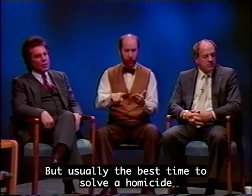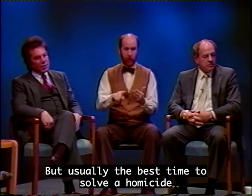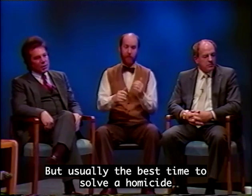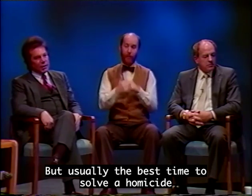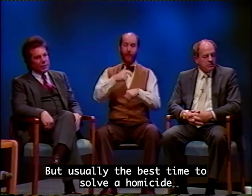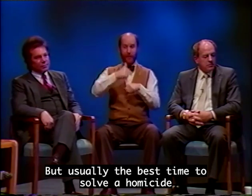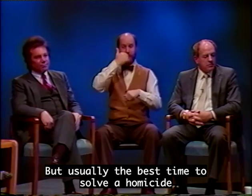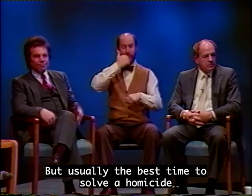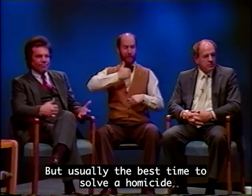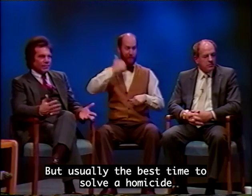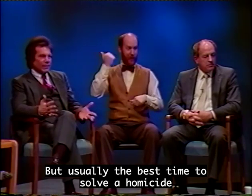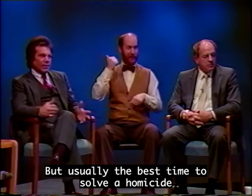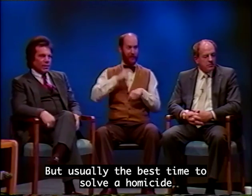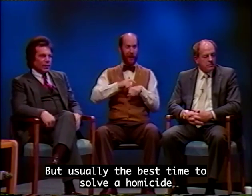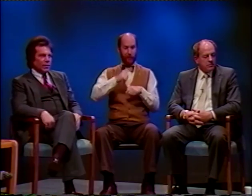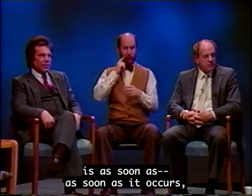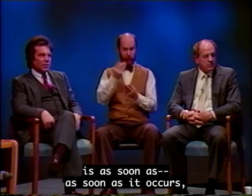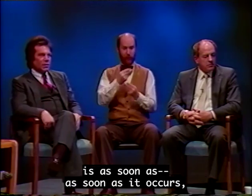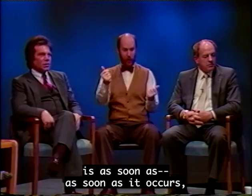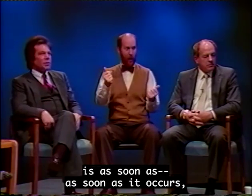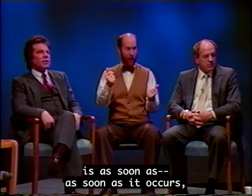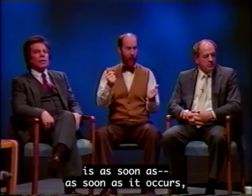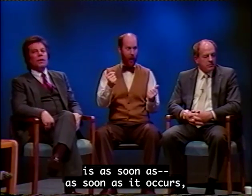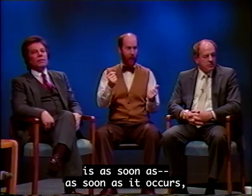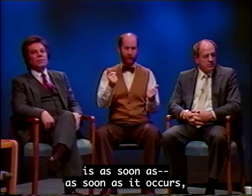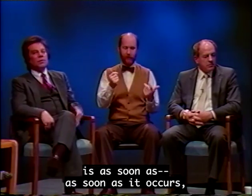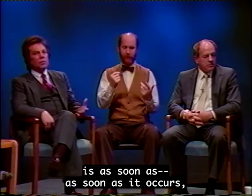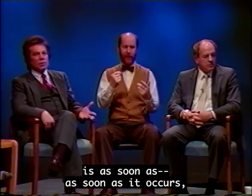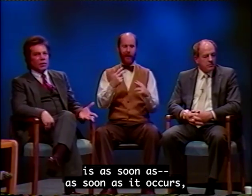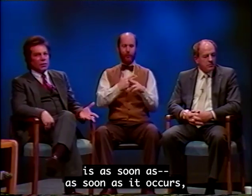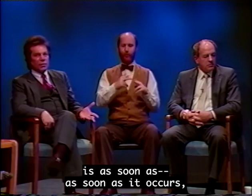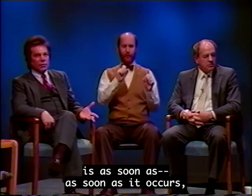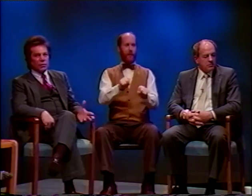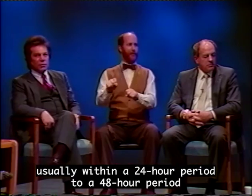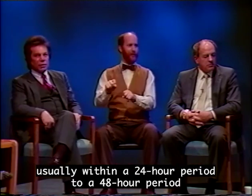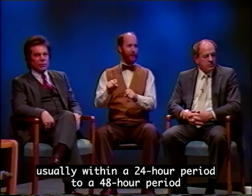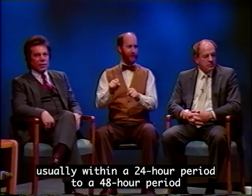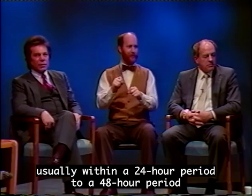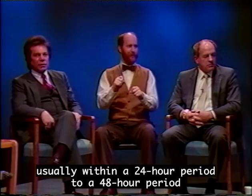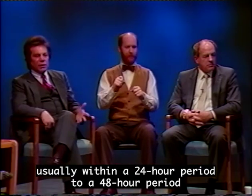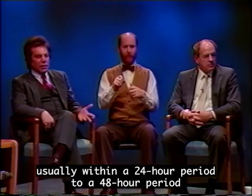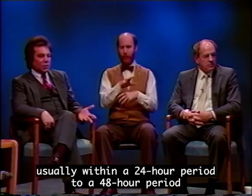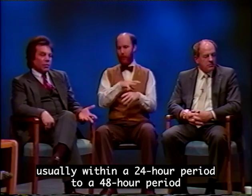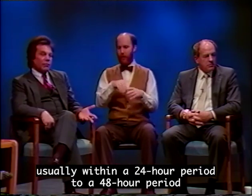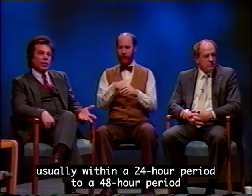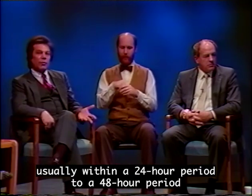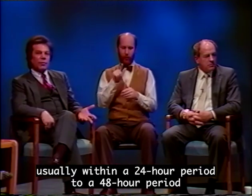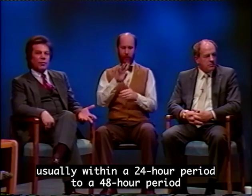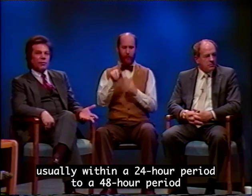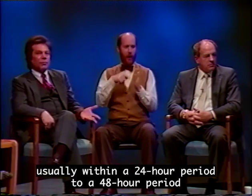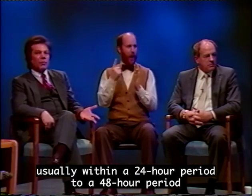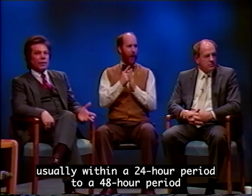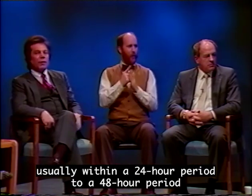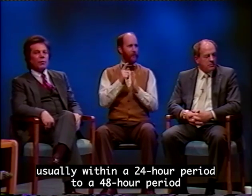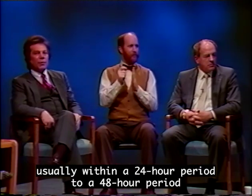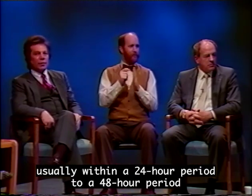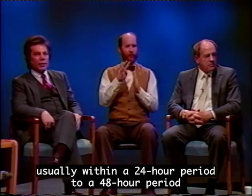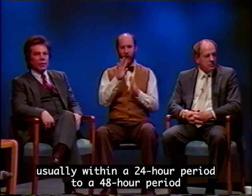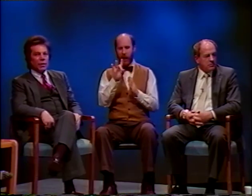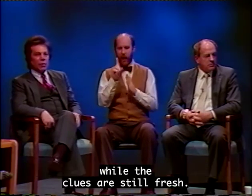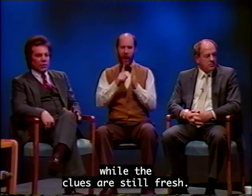a homicide is as soon as it occurs, usually within a 24-hour period to a